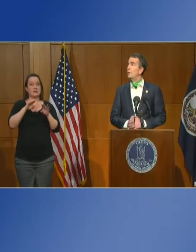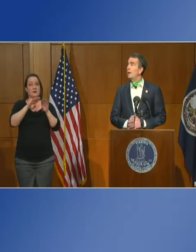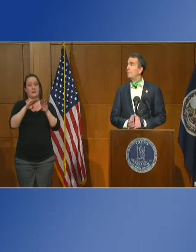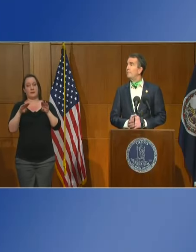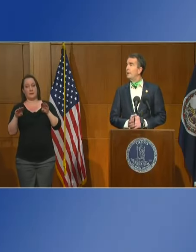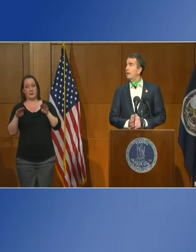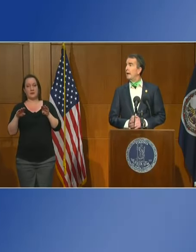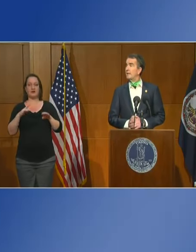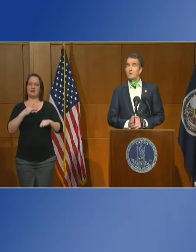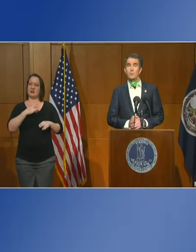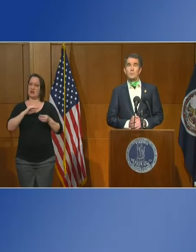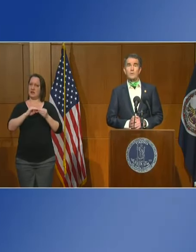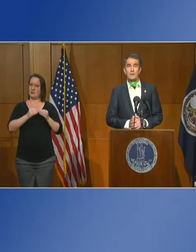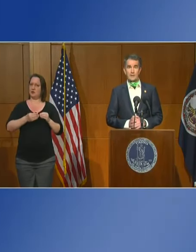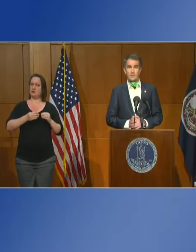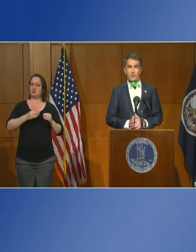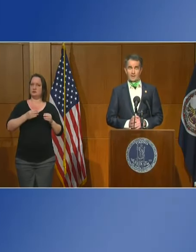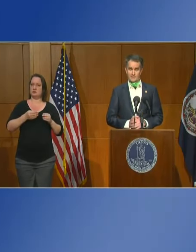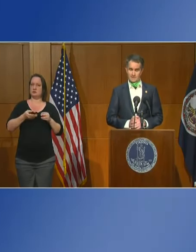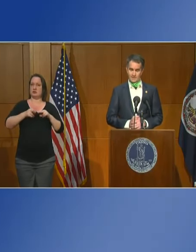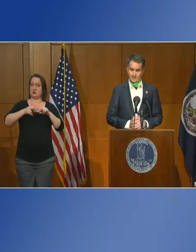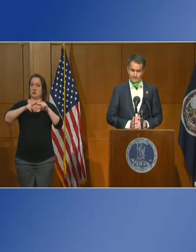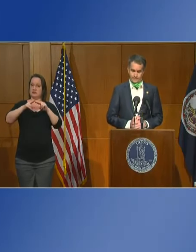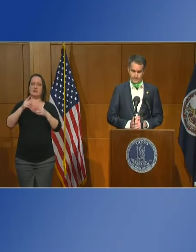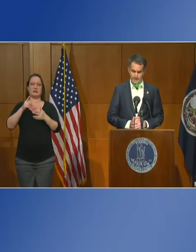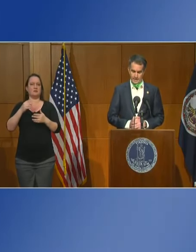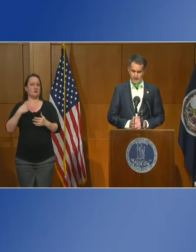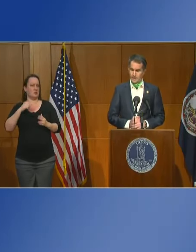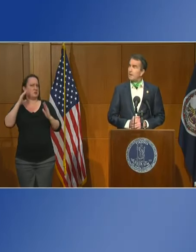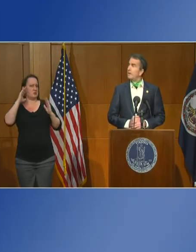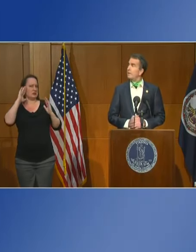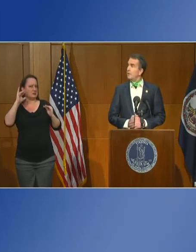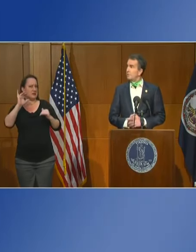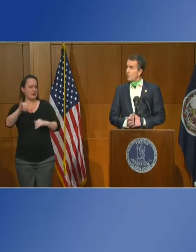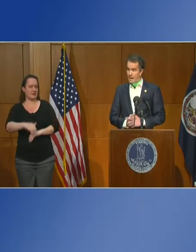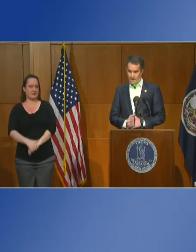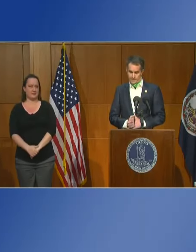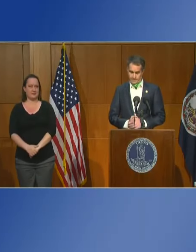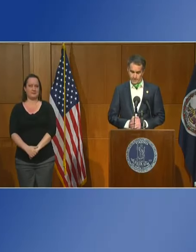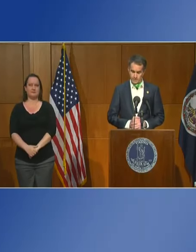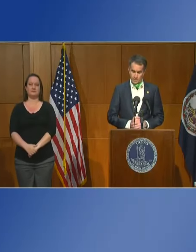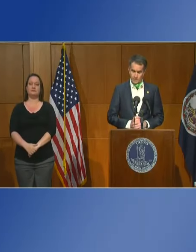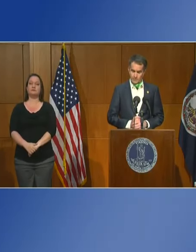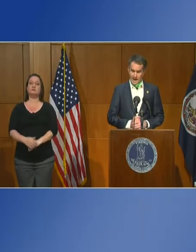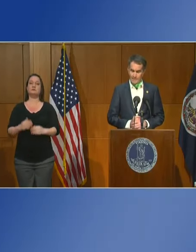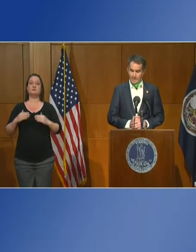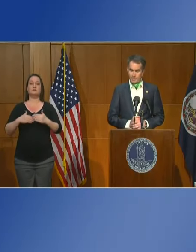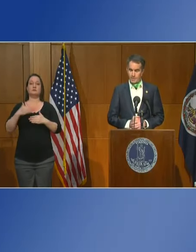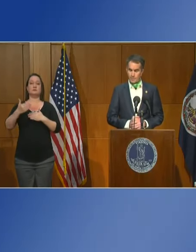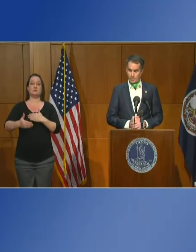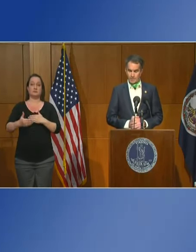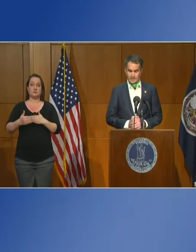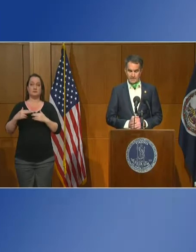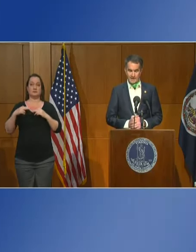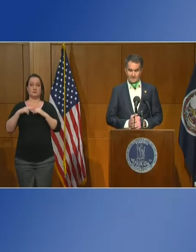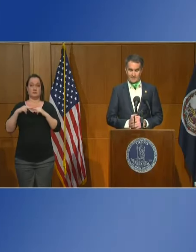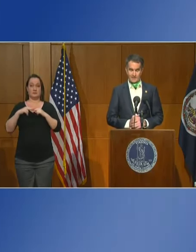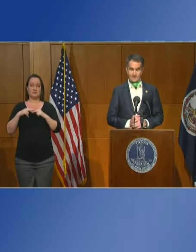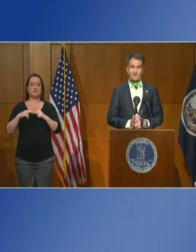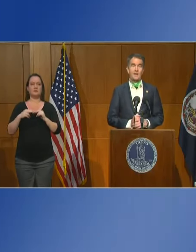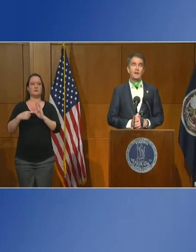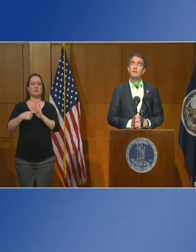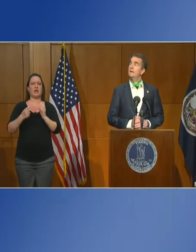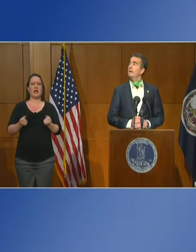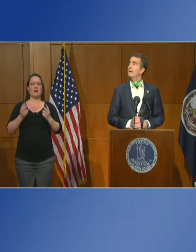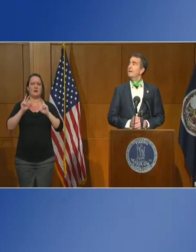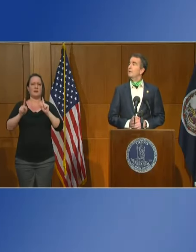are going up, and that's what we expect to see. This graph shows us how many people are being tested